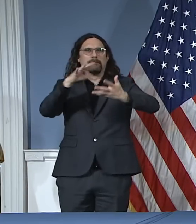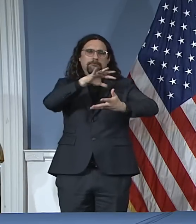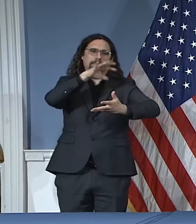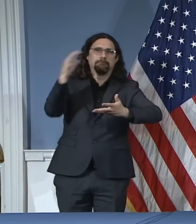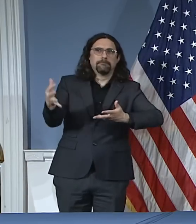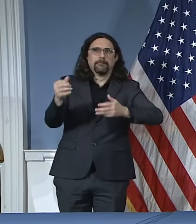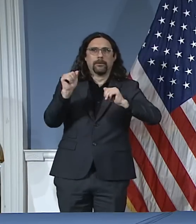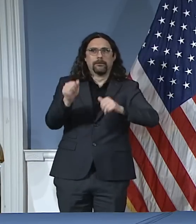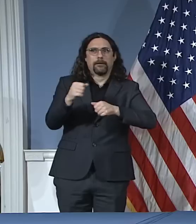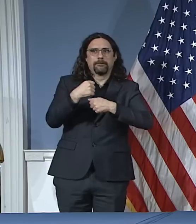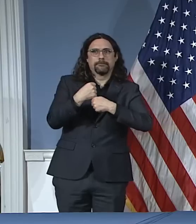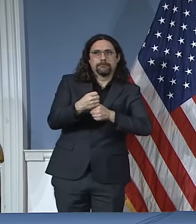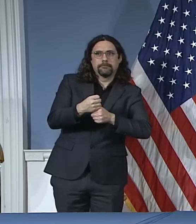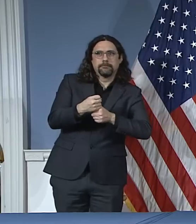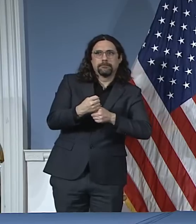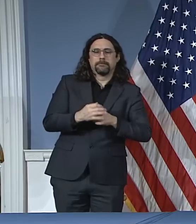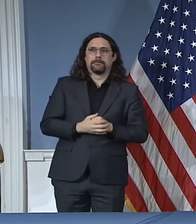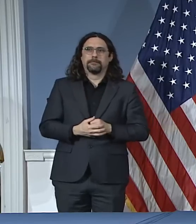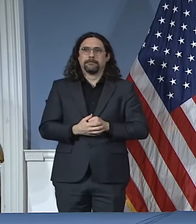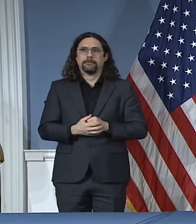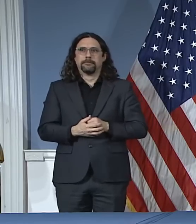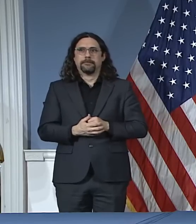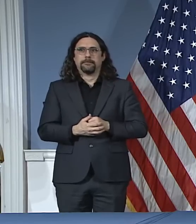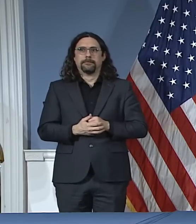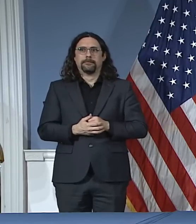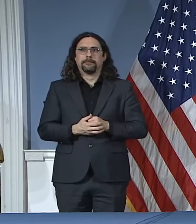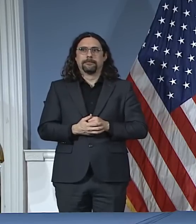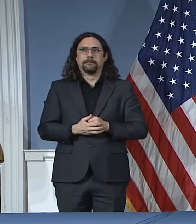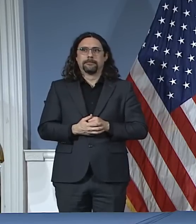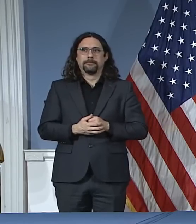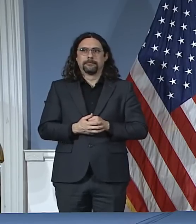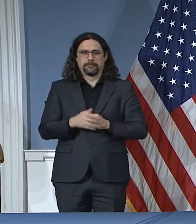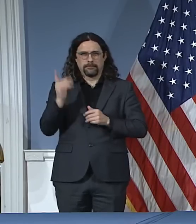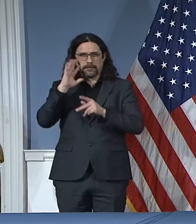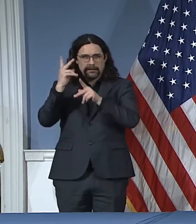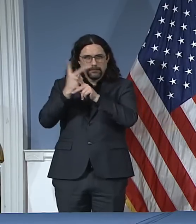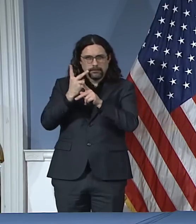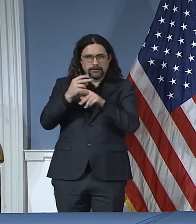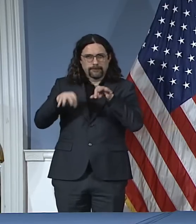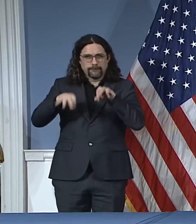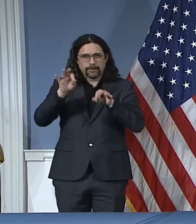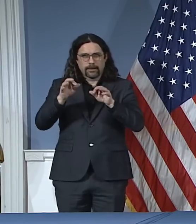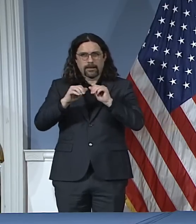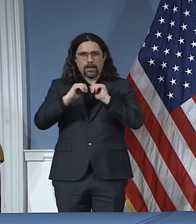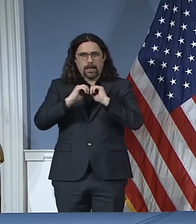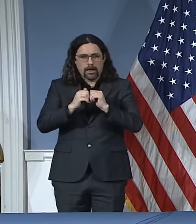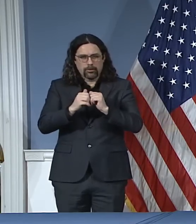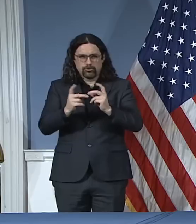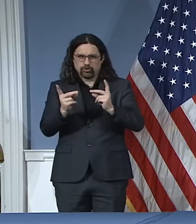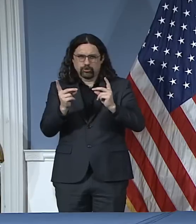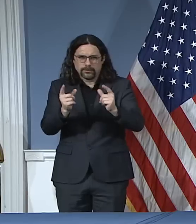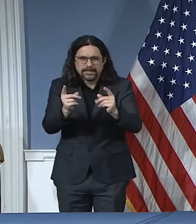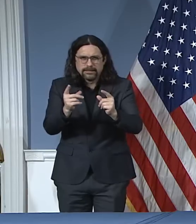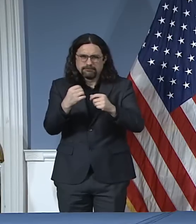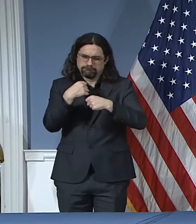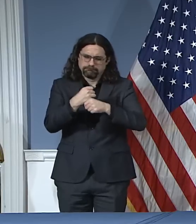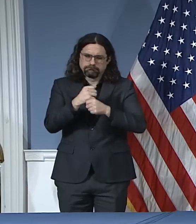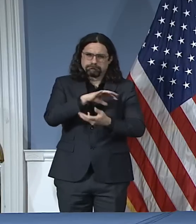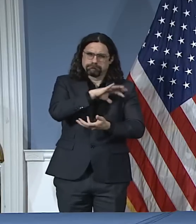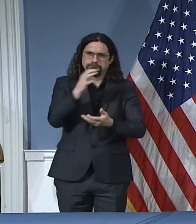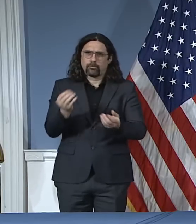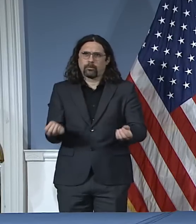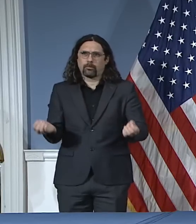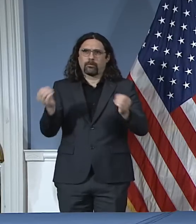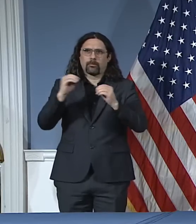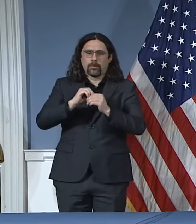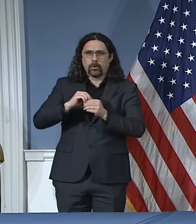possible, quickly, tangibly, how we will produce ventilators right here in New York City, surgical masks,